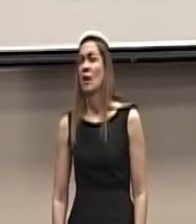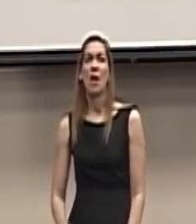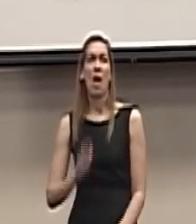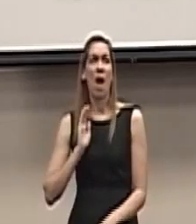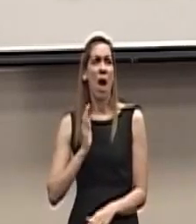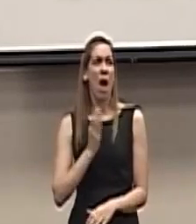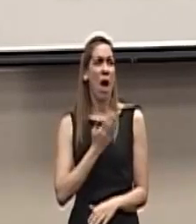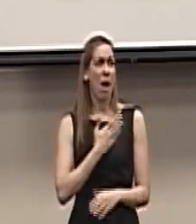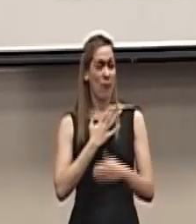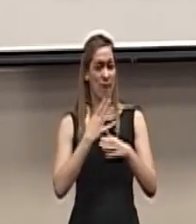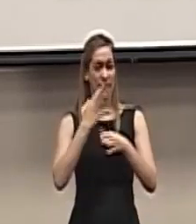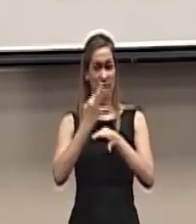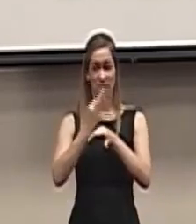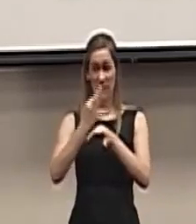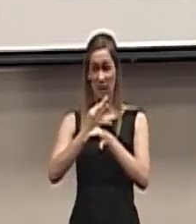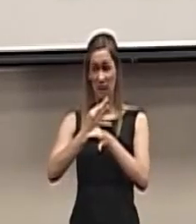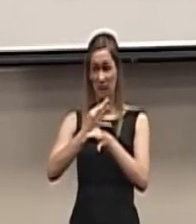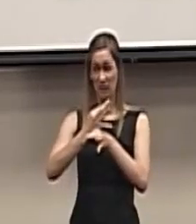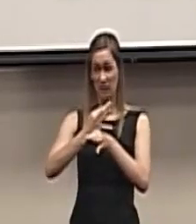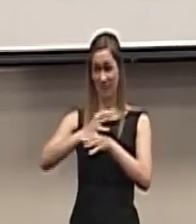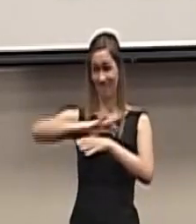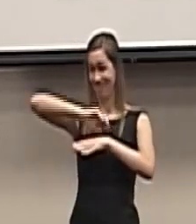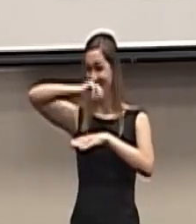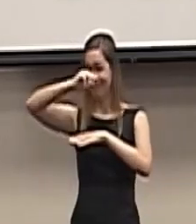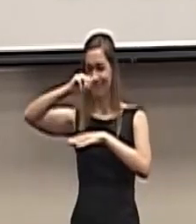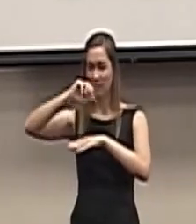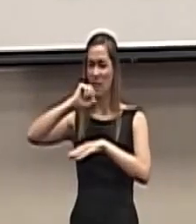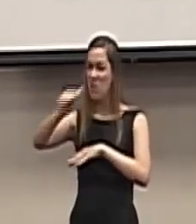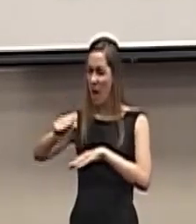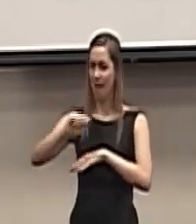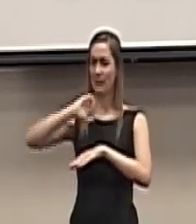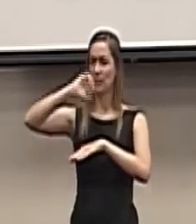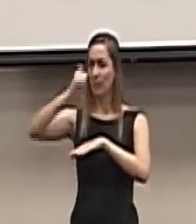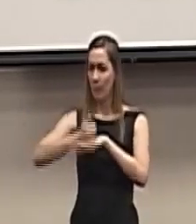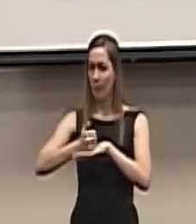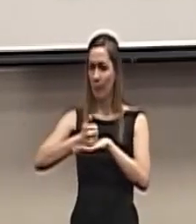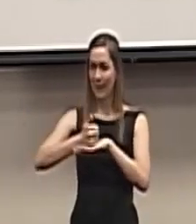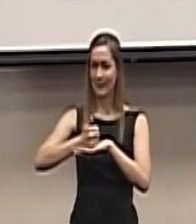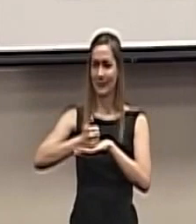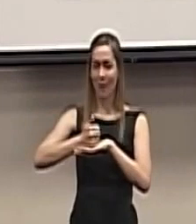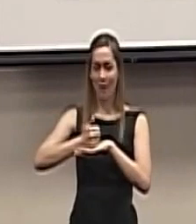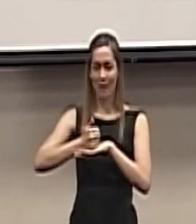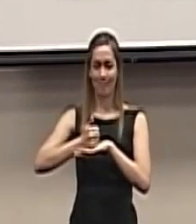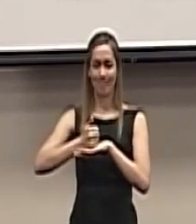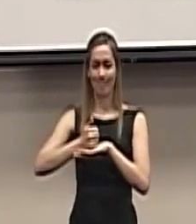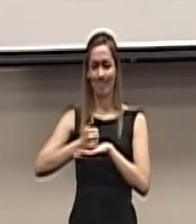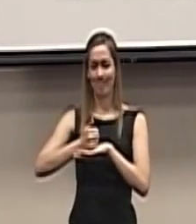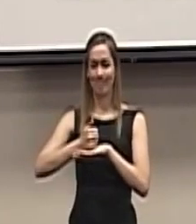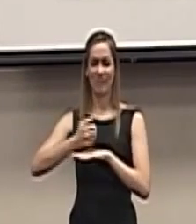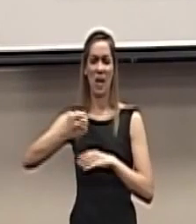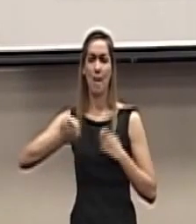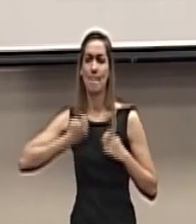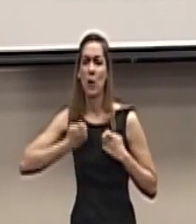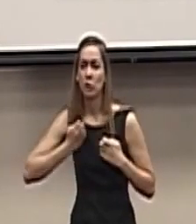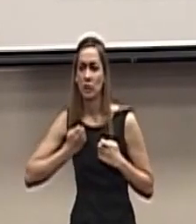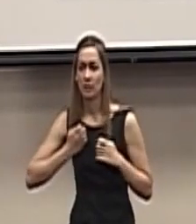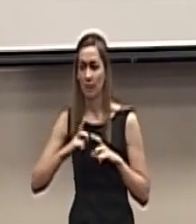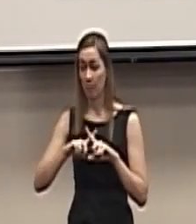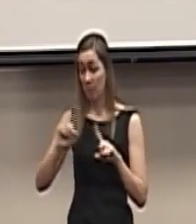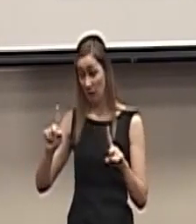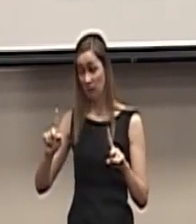our faith is not based on subjectivism. It's not based on our emotion, but be sure of this, emotion will still